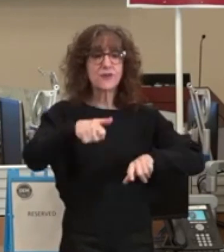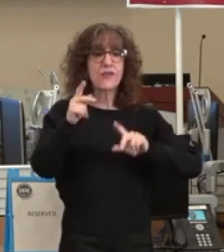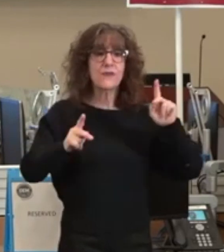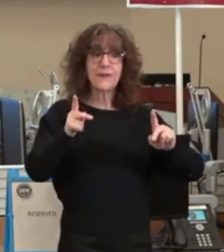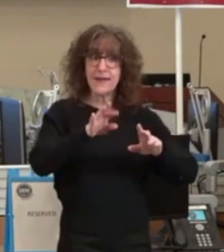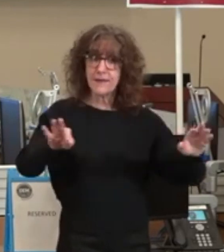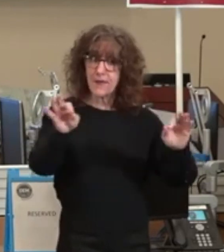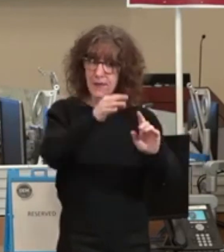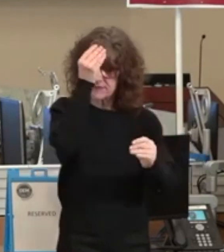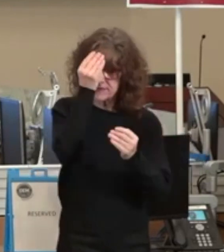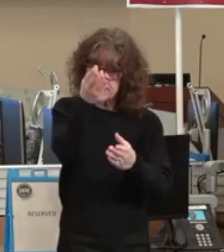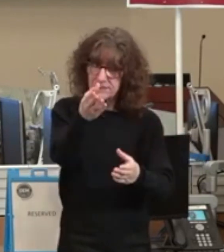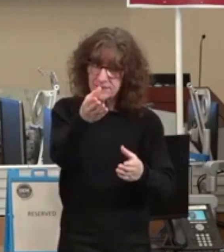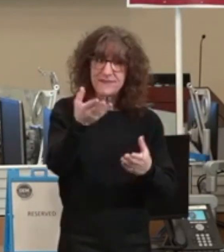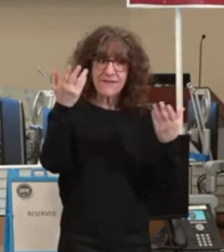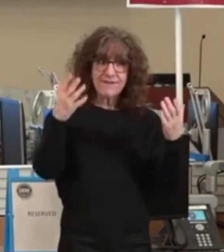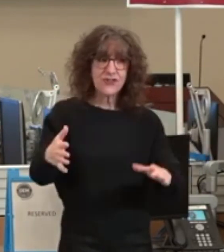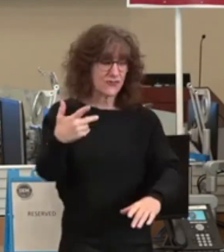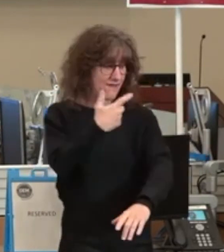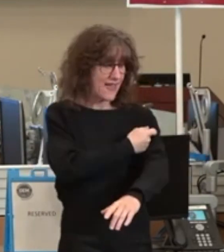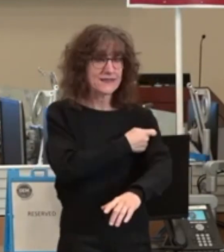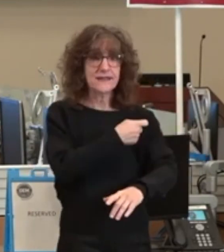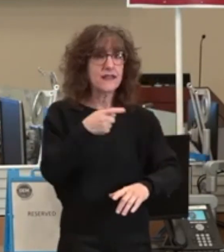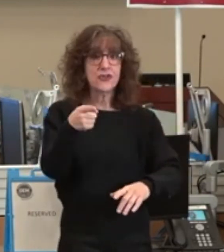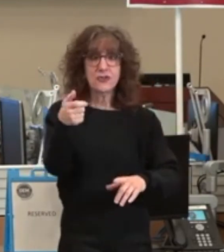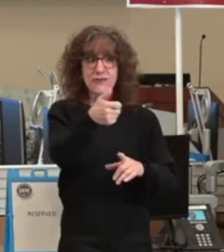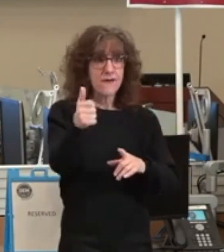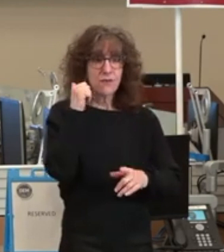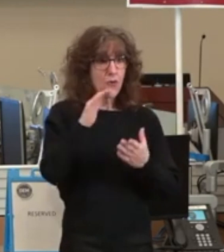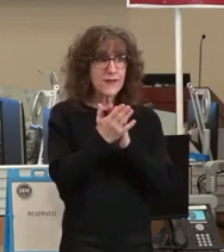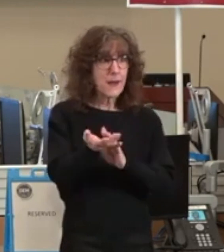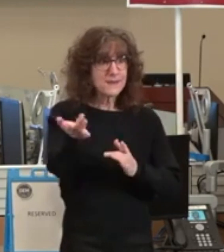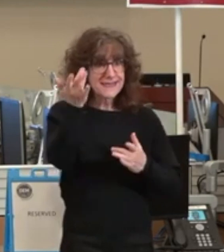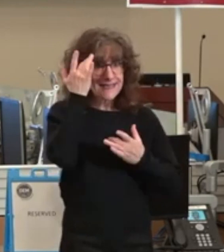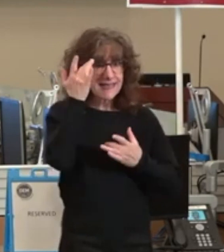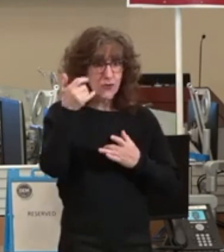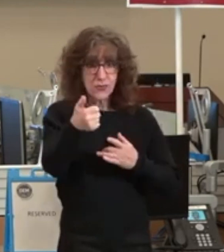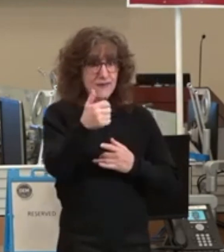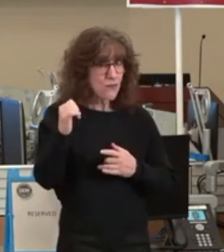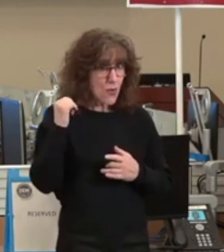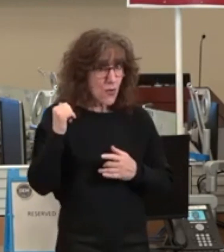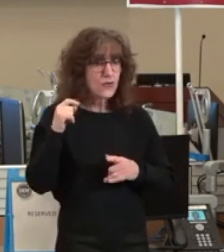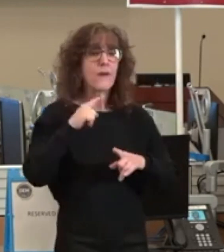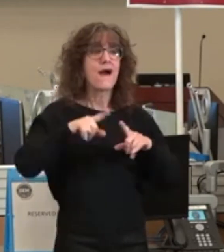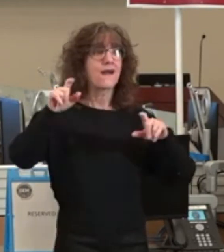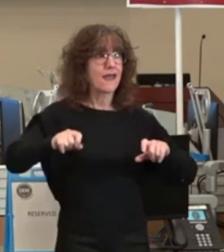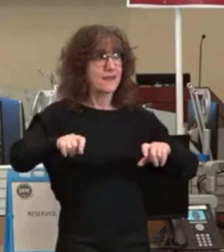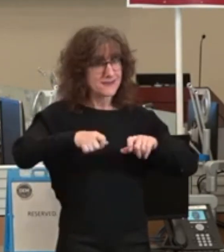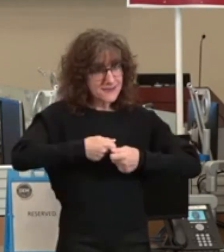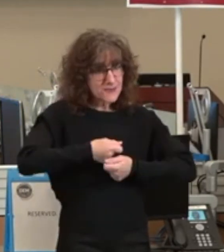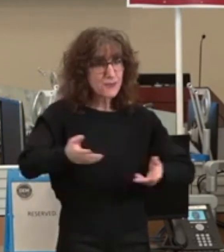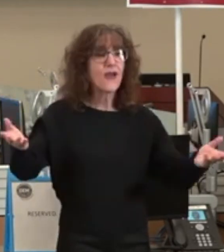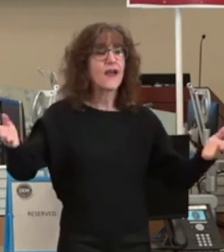This is an important point. Even after being vaccinated, while you won't get sick or you won't get serious illness, you may still be able to harbor the